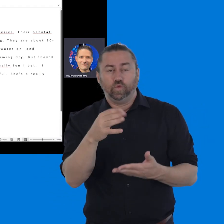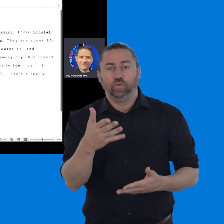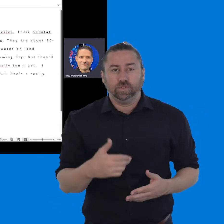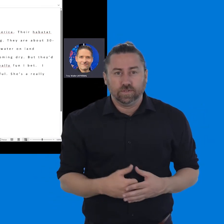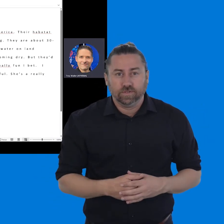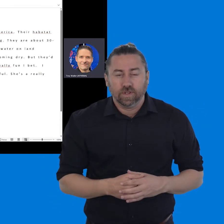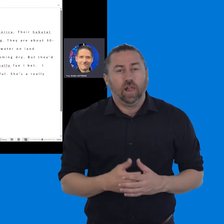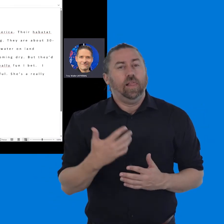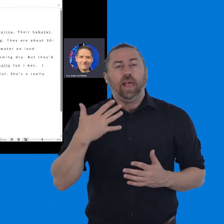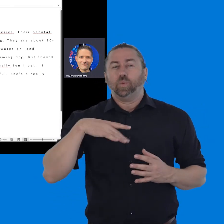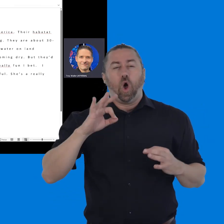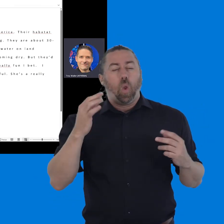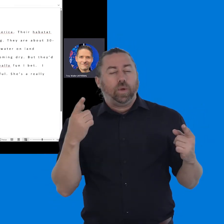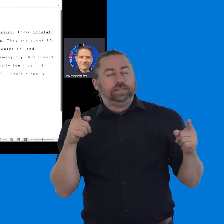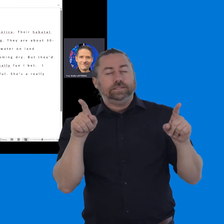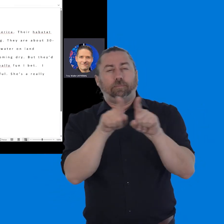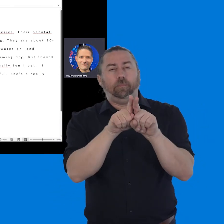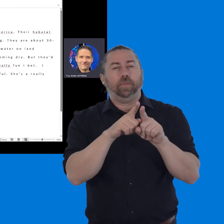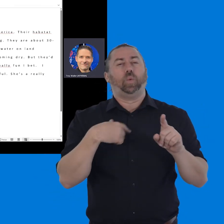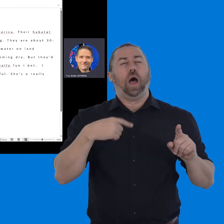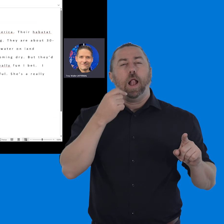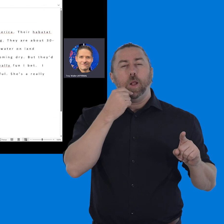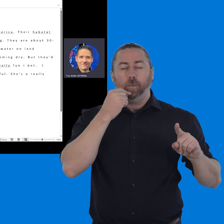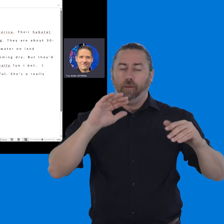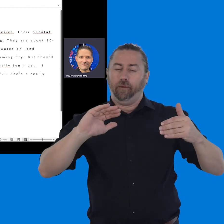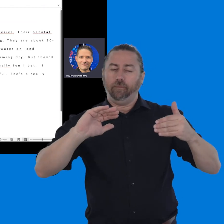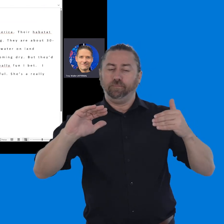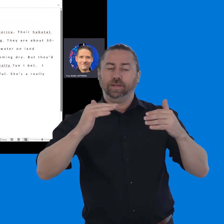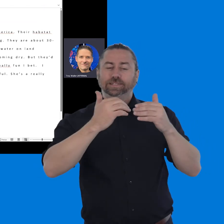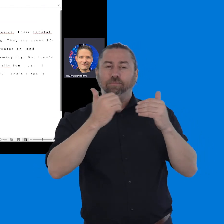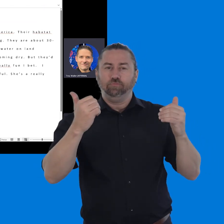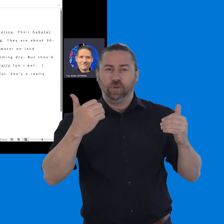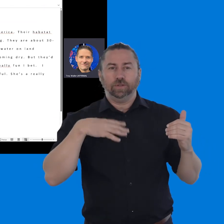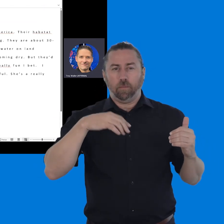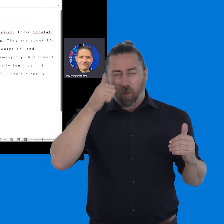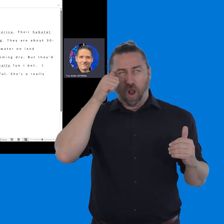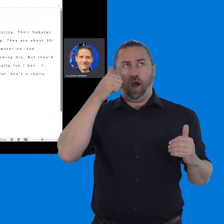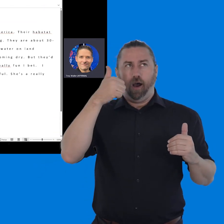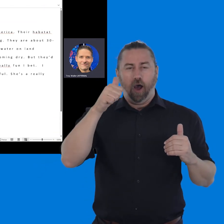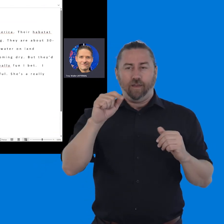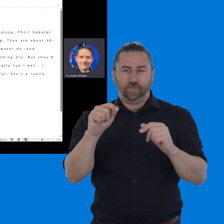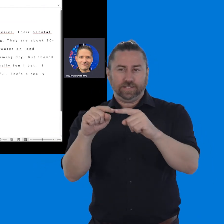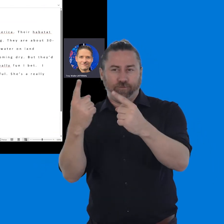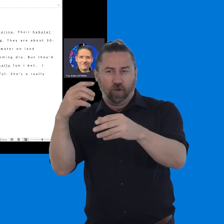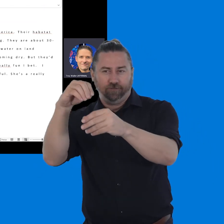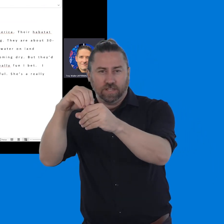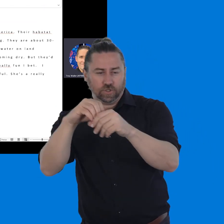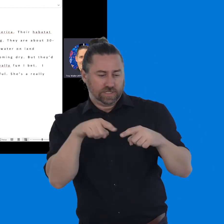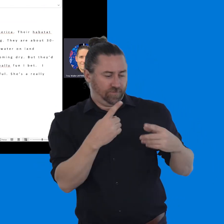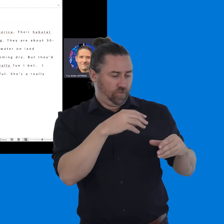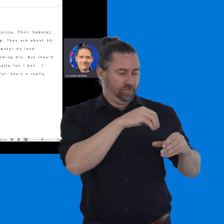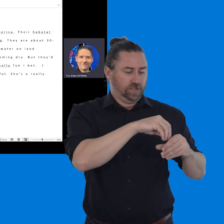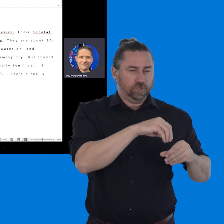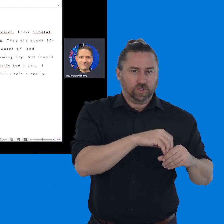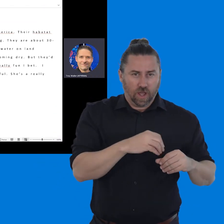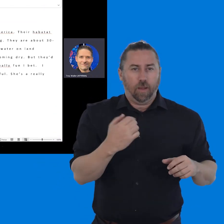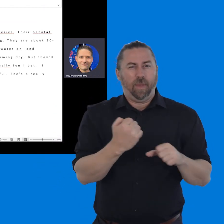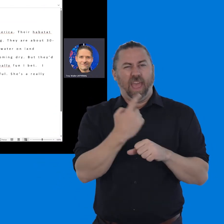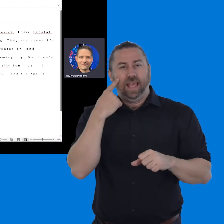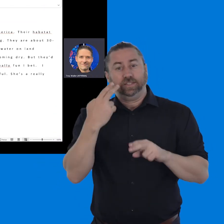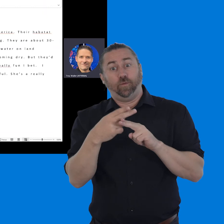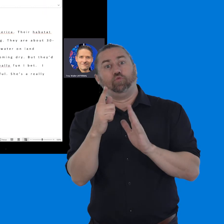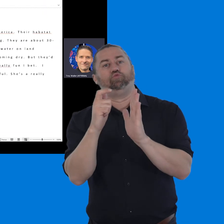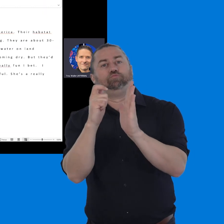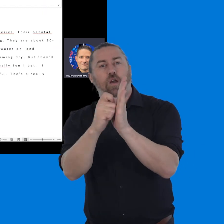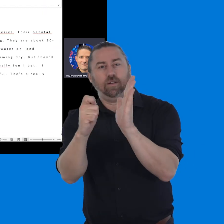much better in this space. And that's why we don't bring it to parity. That's why we haven't retired this version, because people are saying it's much more